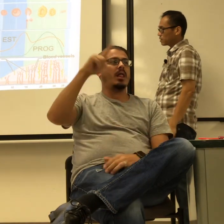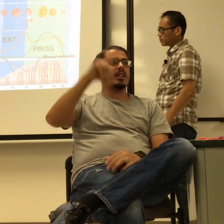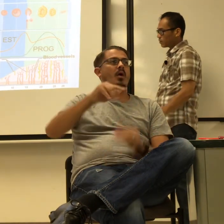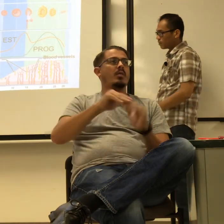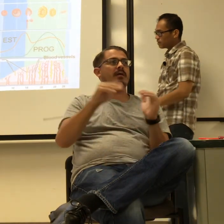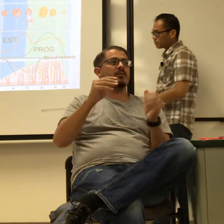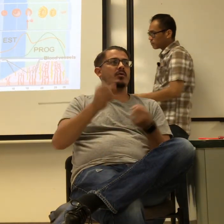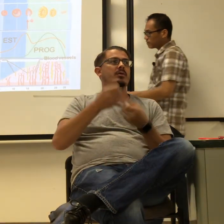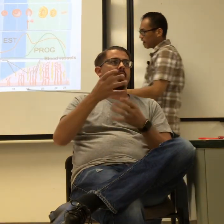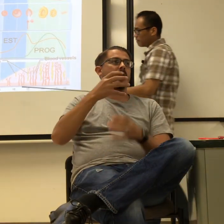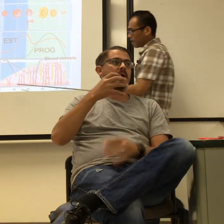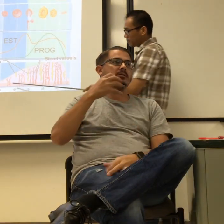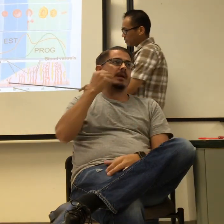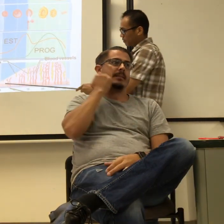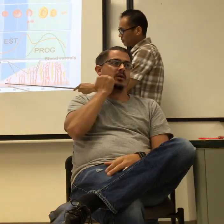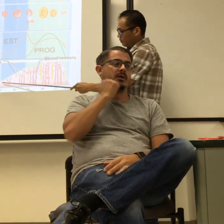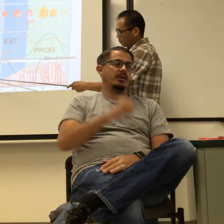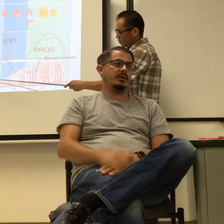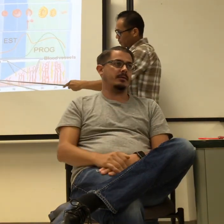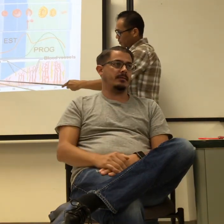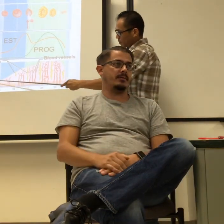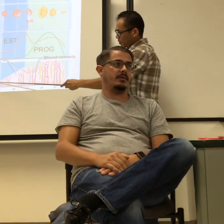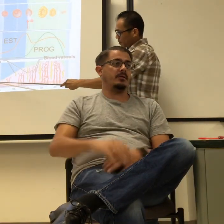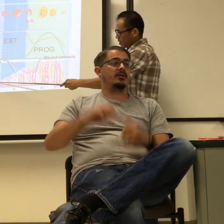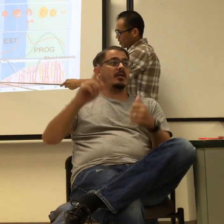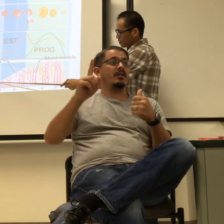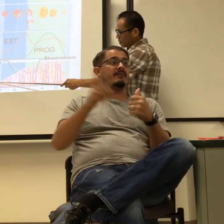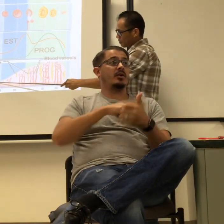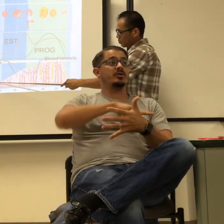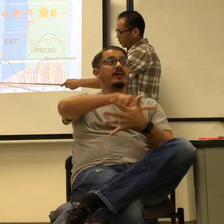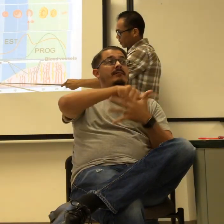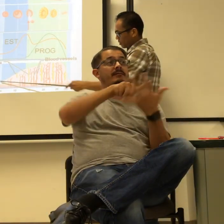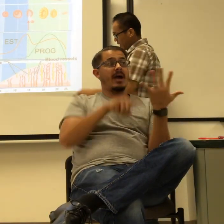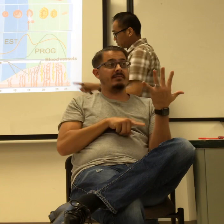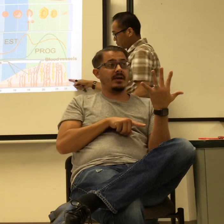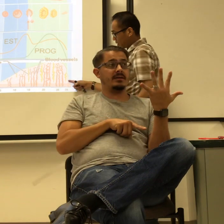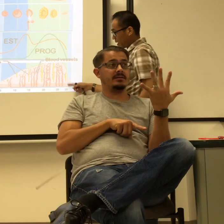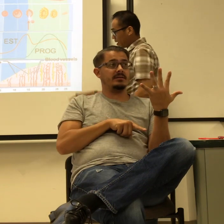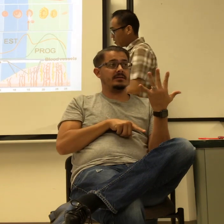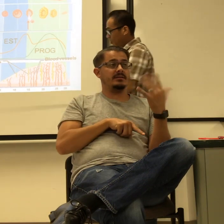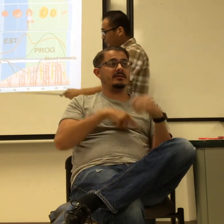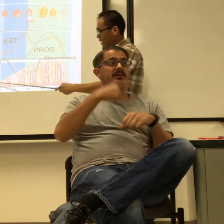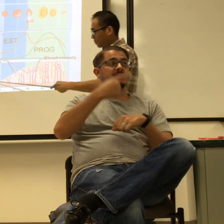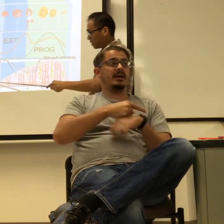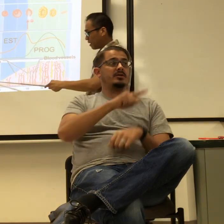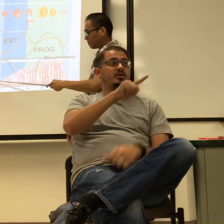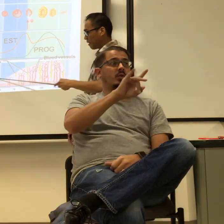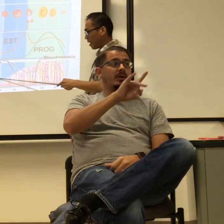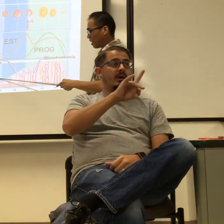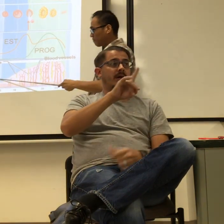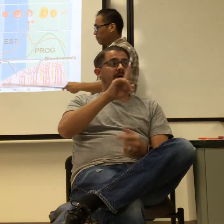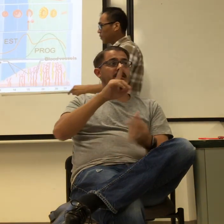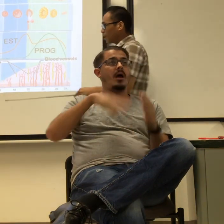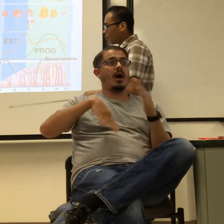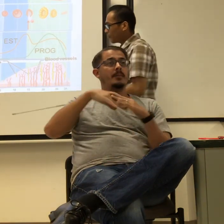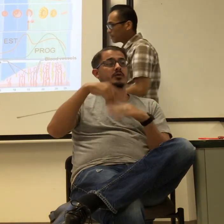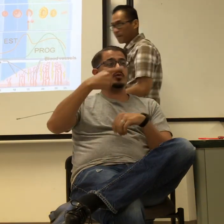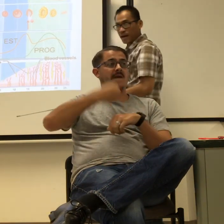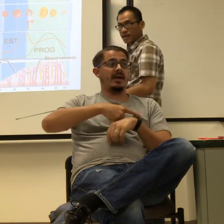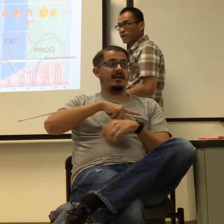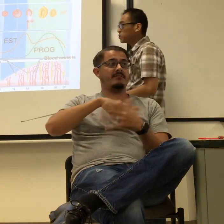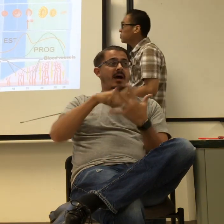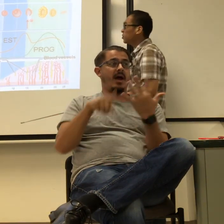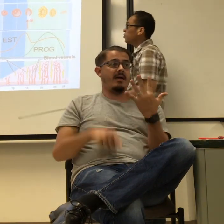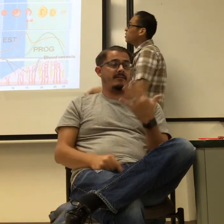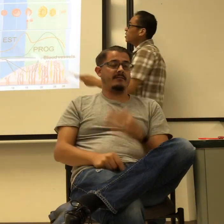levels cause it. So when we go to these first 5 days here, days 28 all the way up to day 5, One thing to